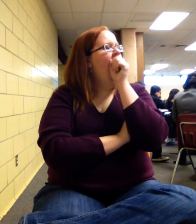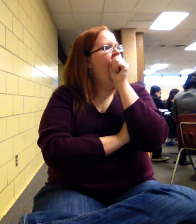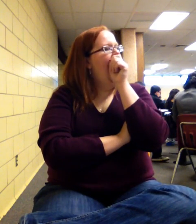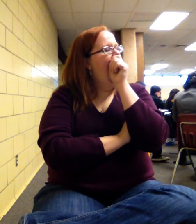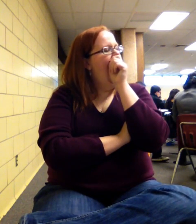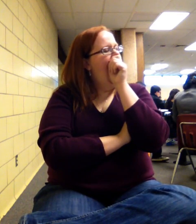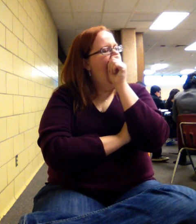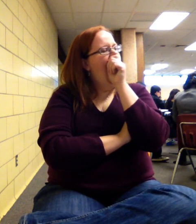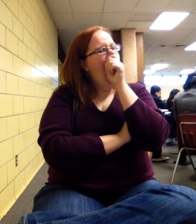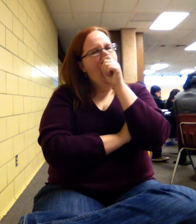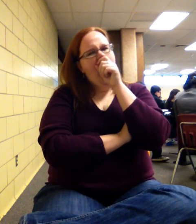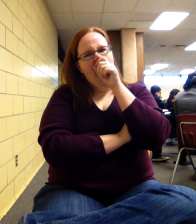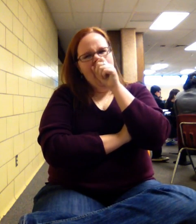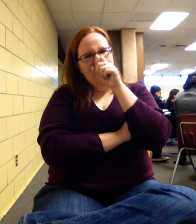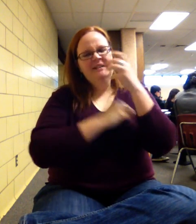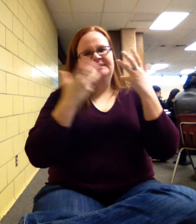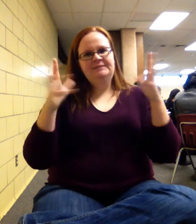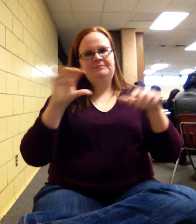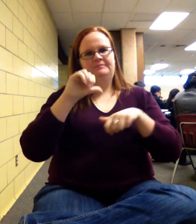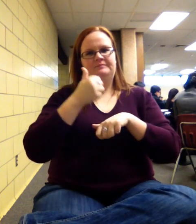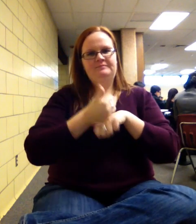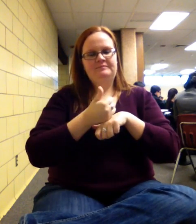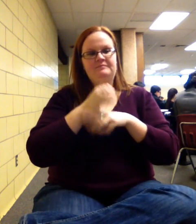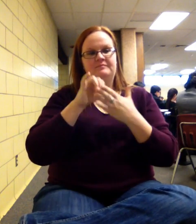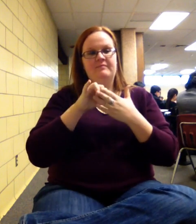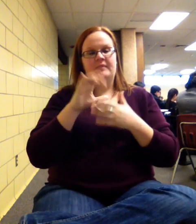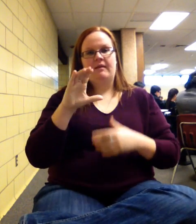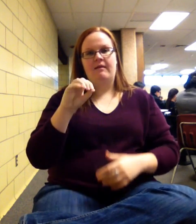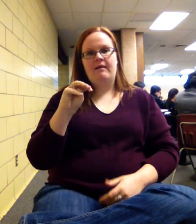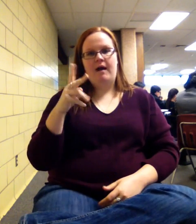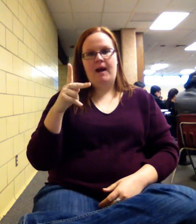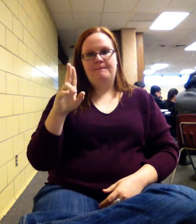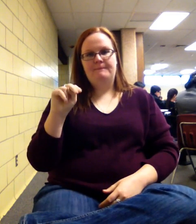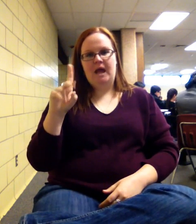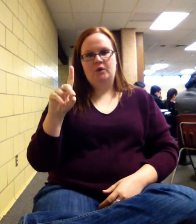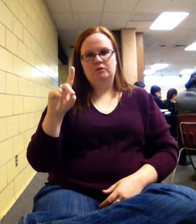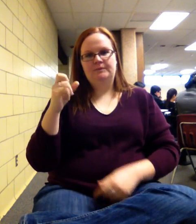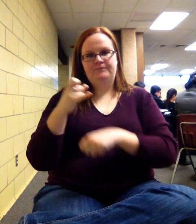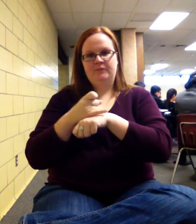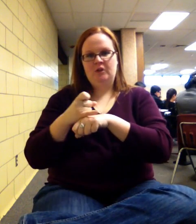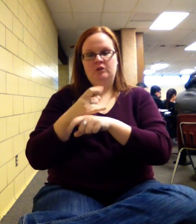So we've established that compound interest, so compounding is moving from the left to the right